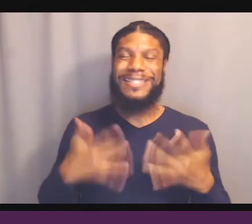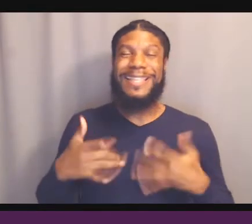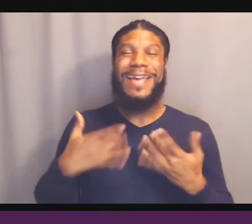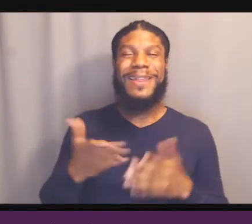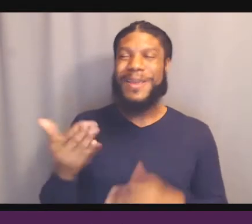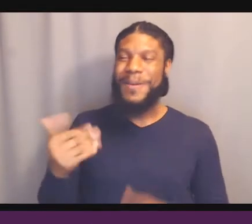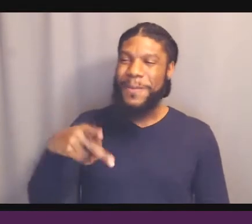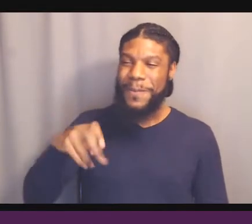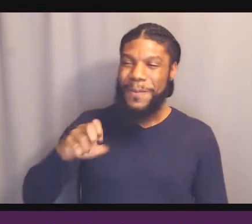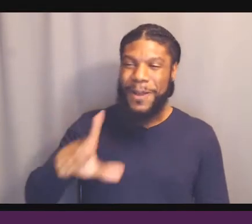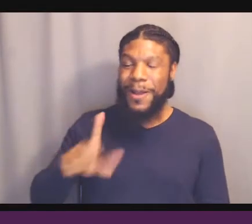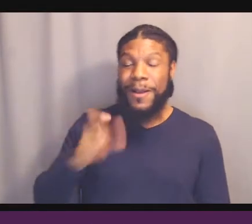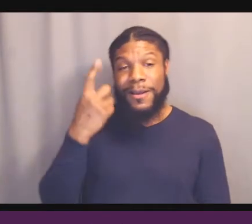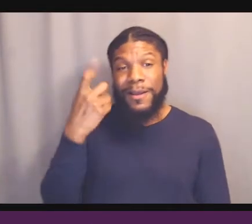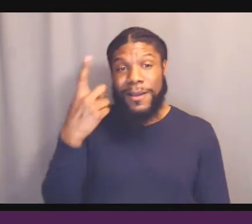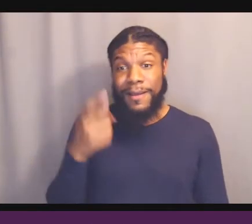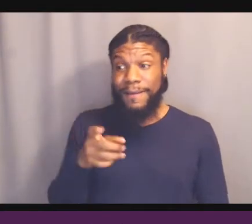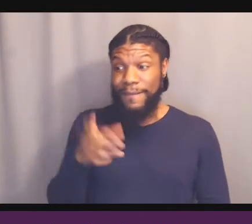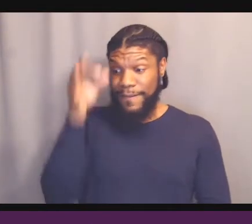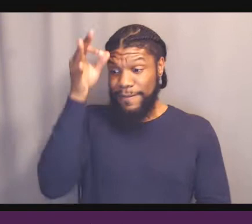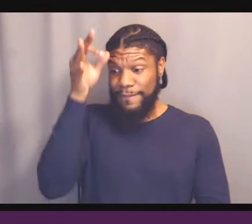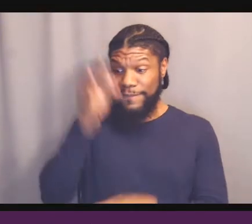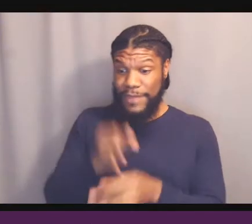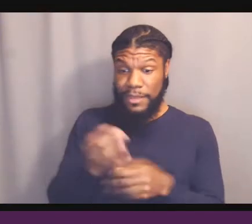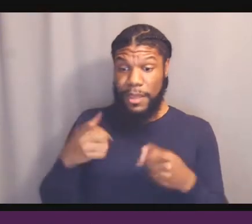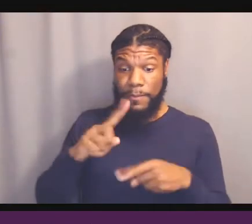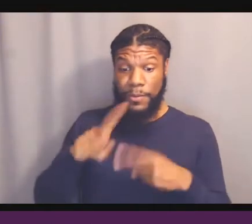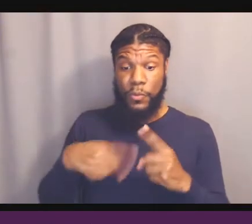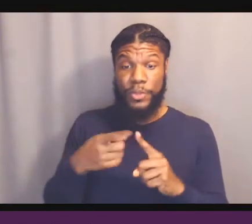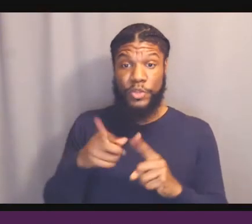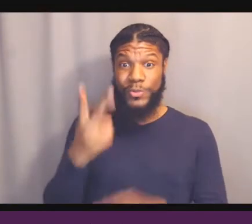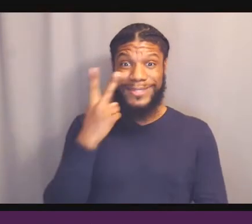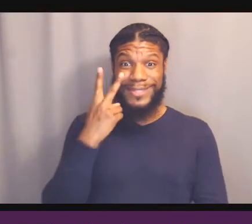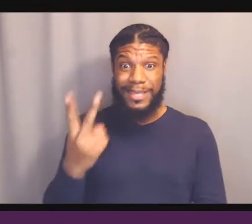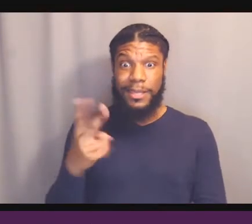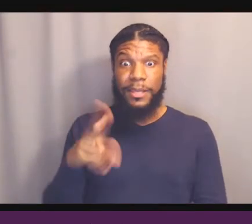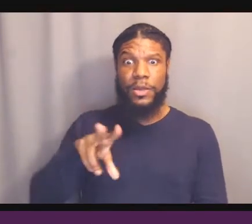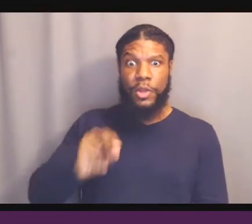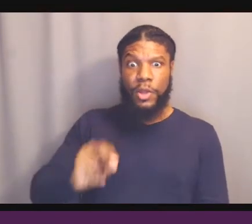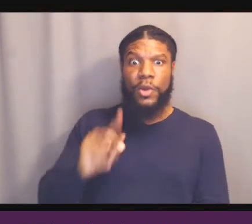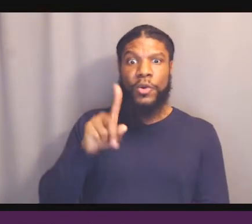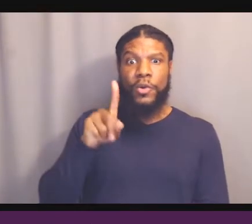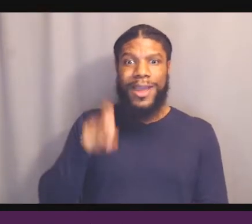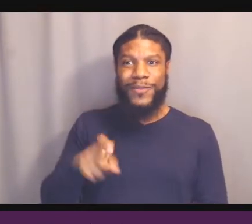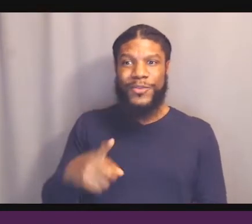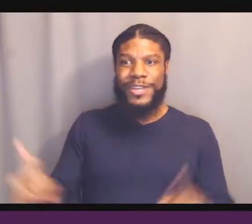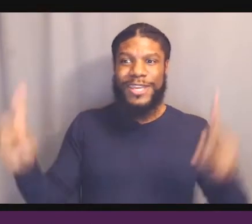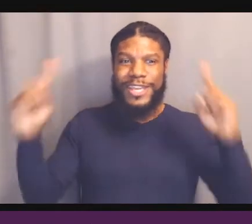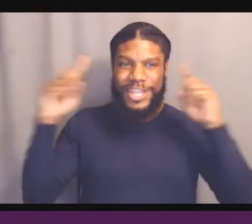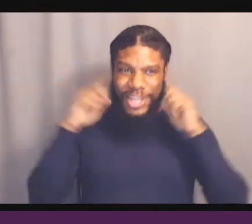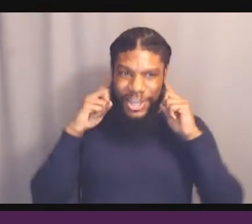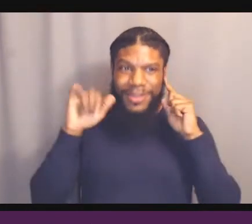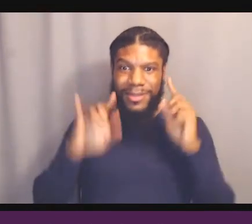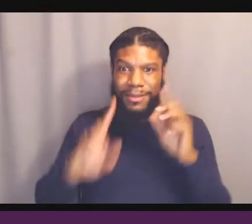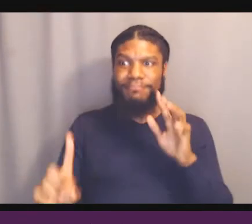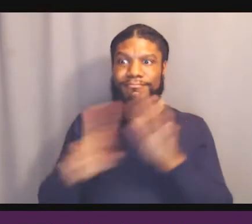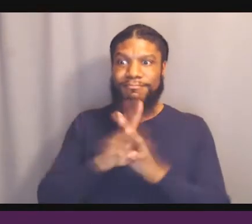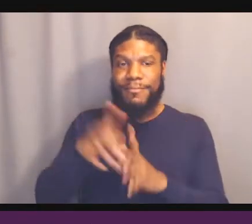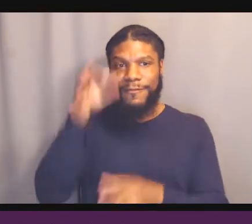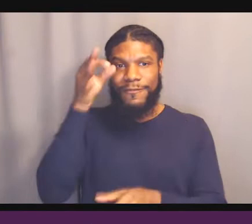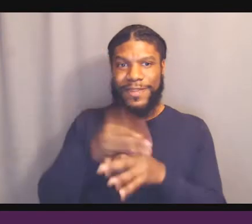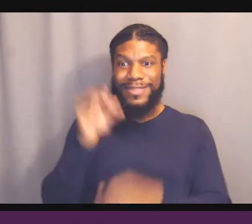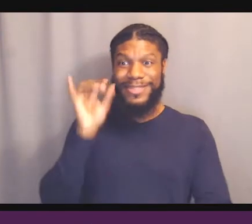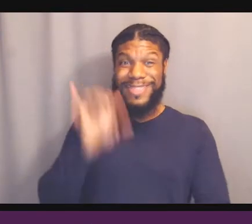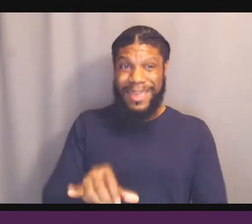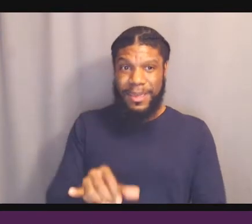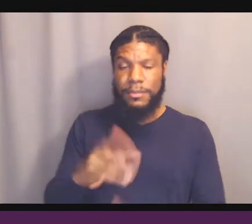faith comes not by seeing, but faith comes by hearing. Oh, God. Jesus said, if you can